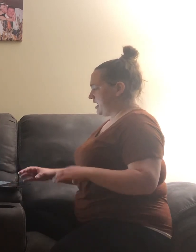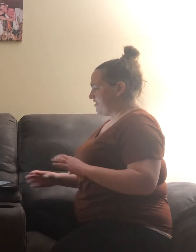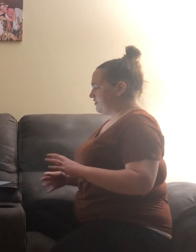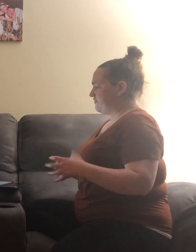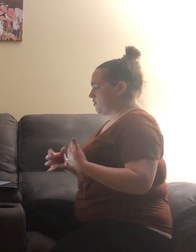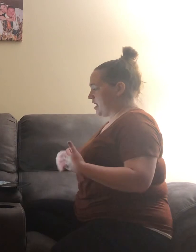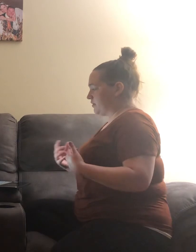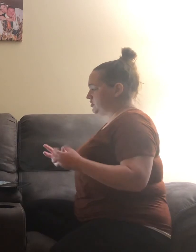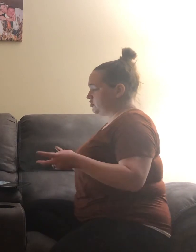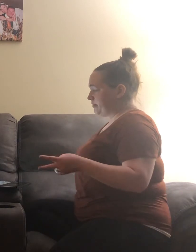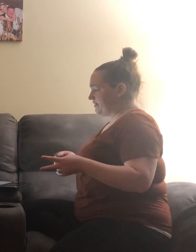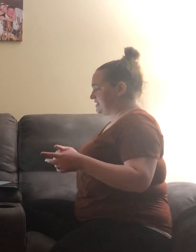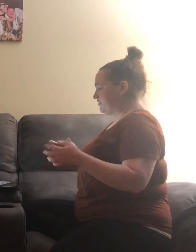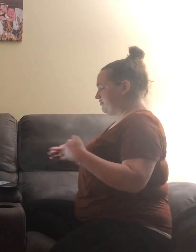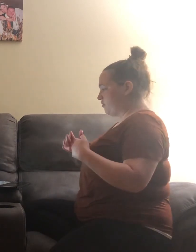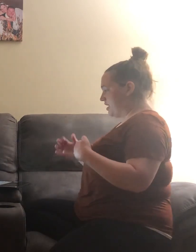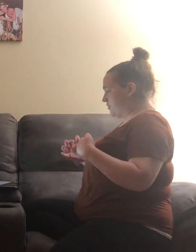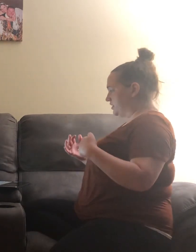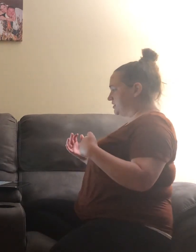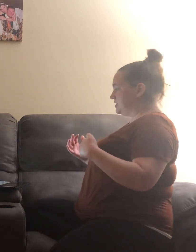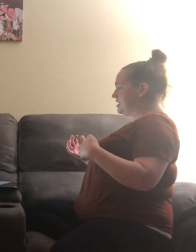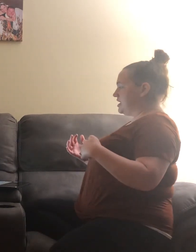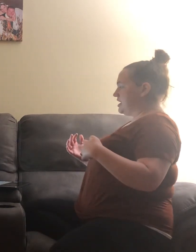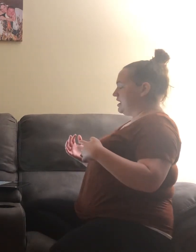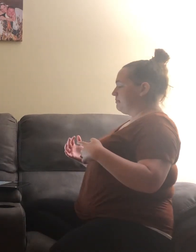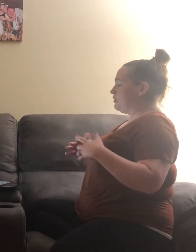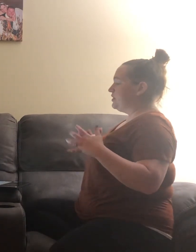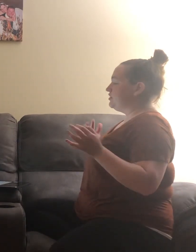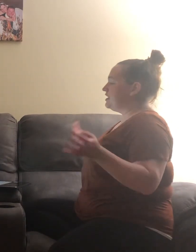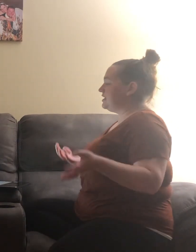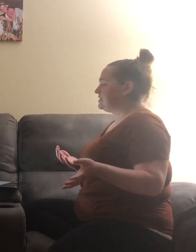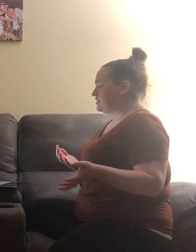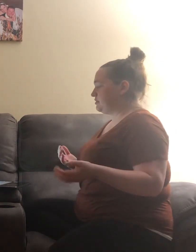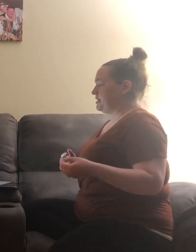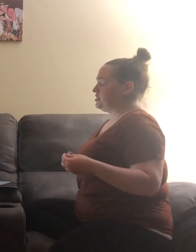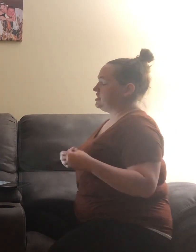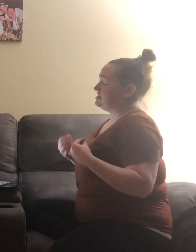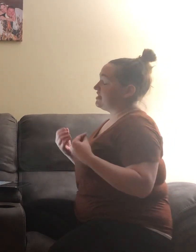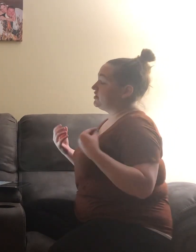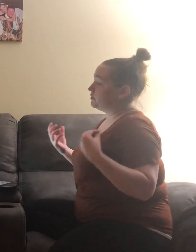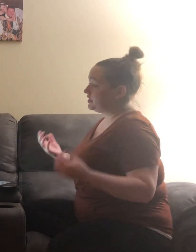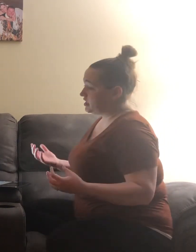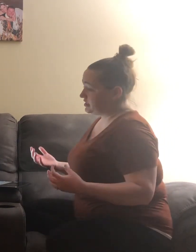every 4 hours, 2 puffs every 4 hours. But when you're in an exacerbation, he's having a really hard time